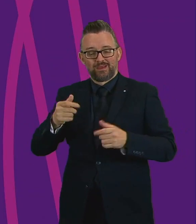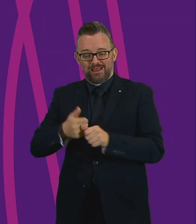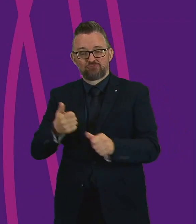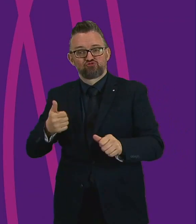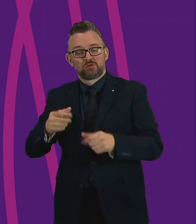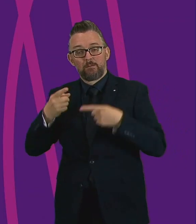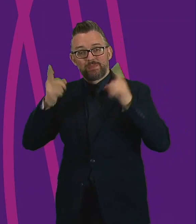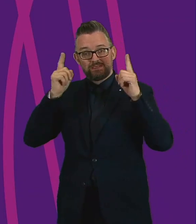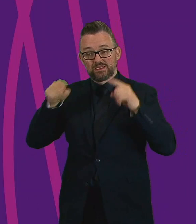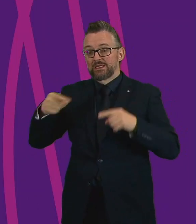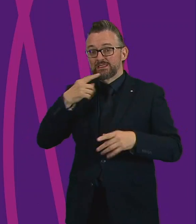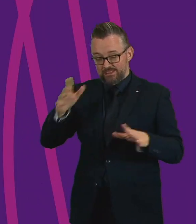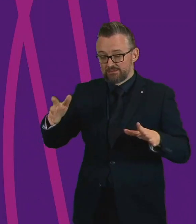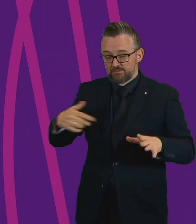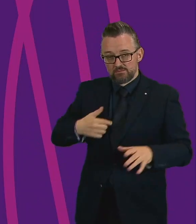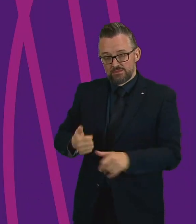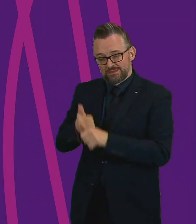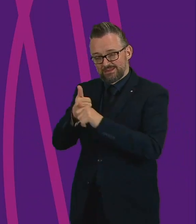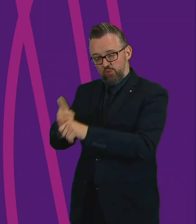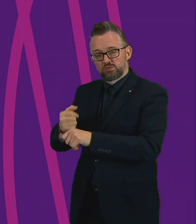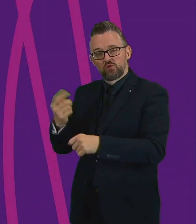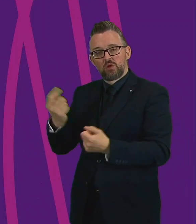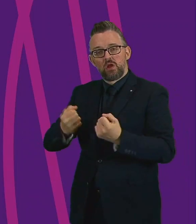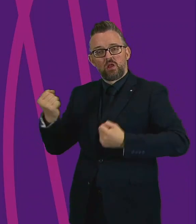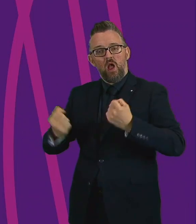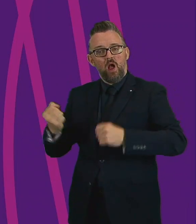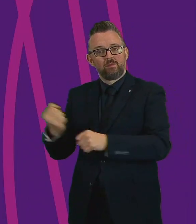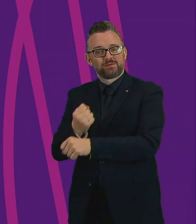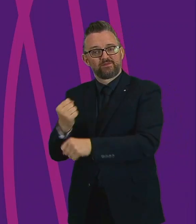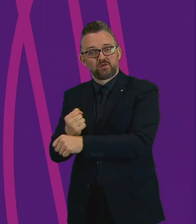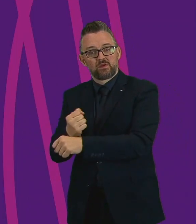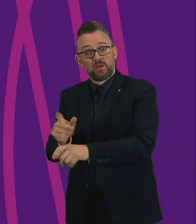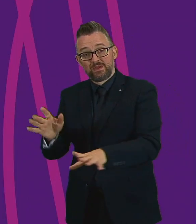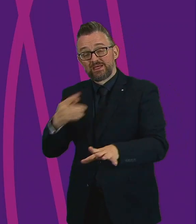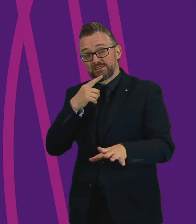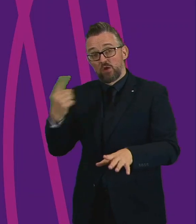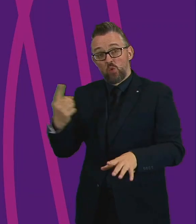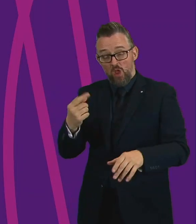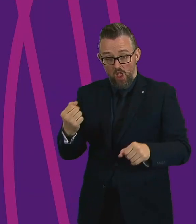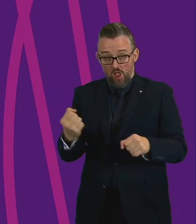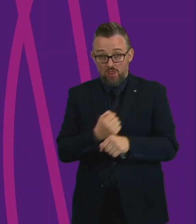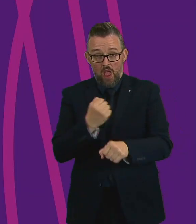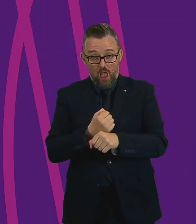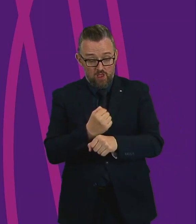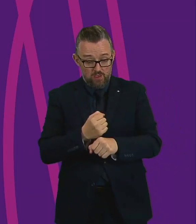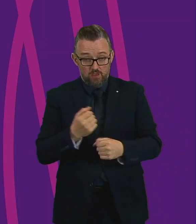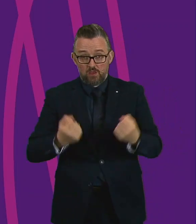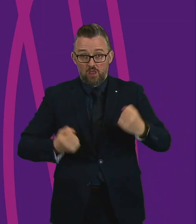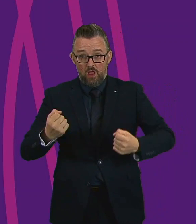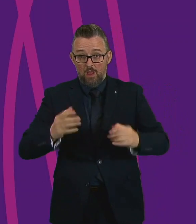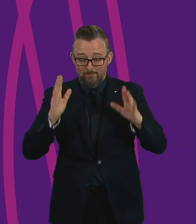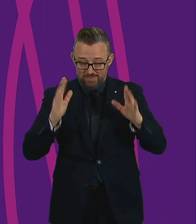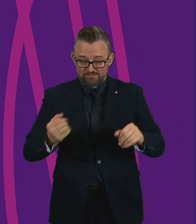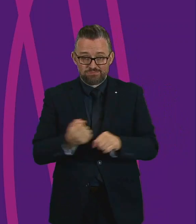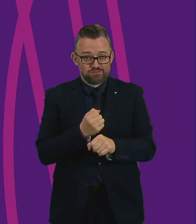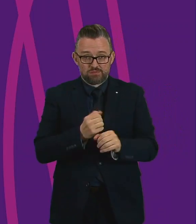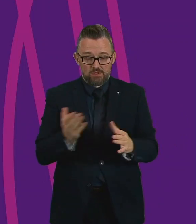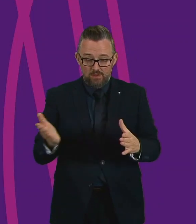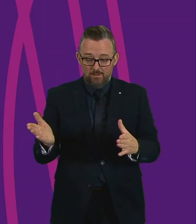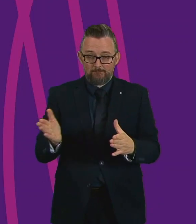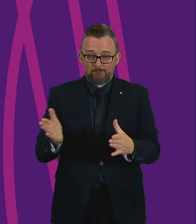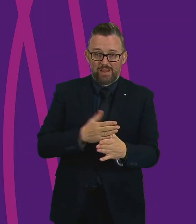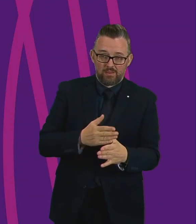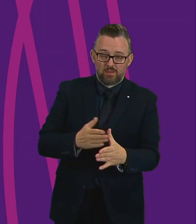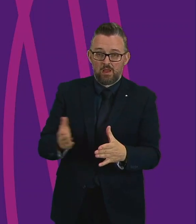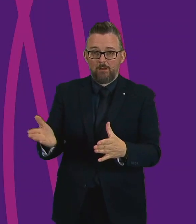the state will stand by them, but on the condition that the vehicle production is gradually